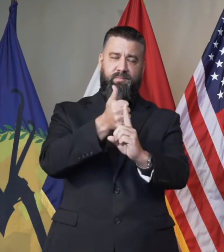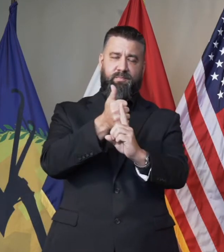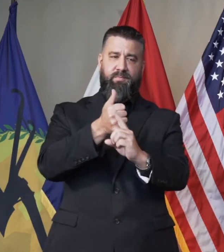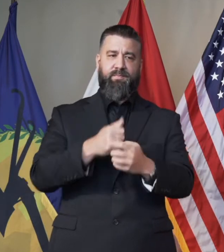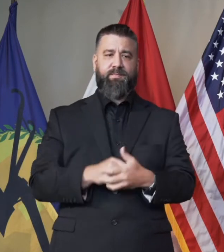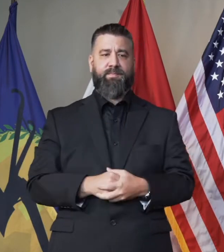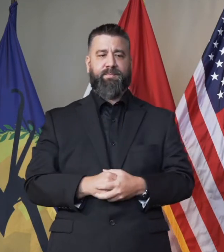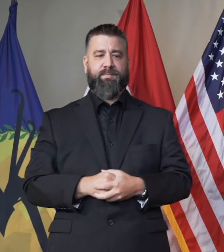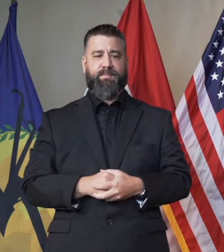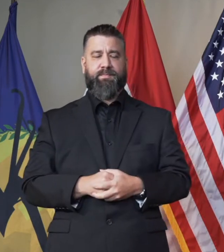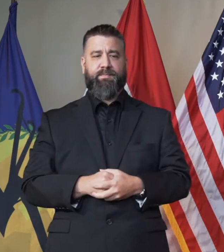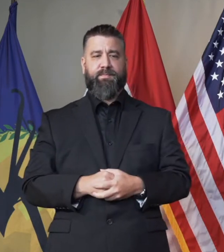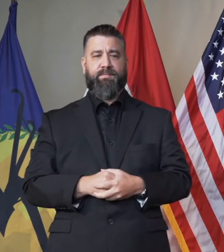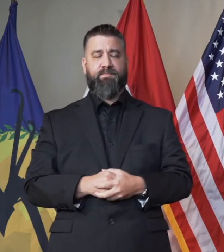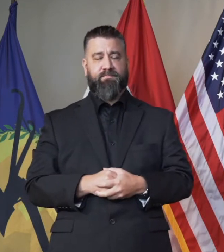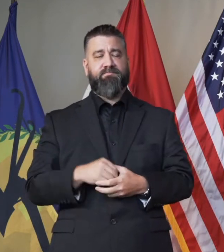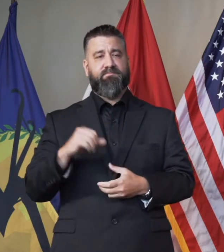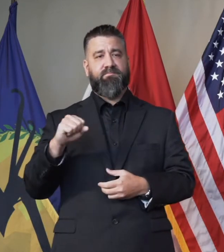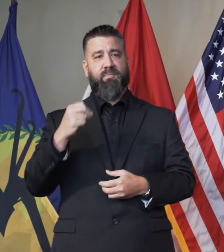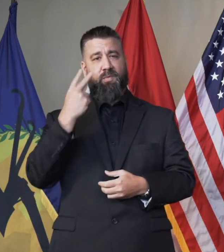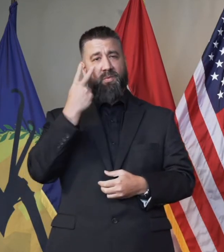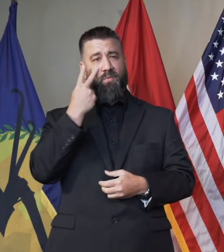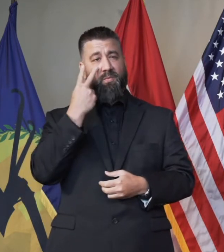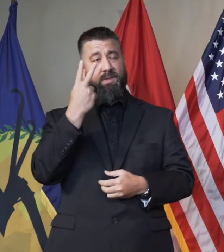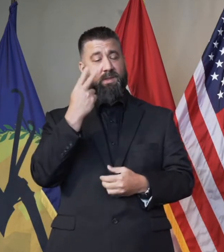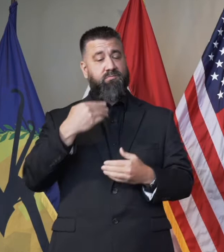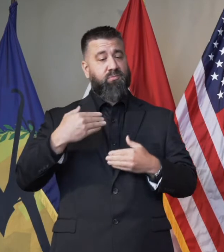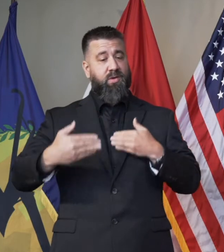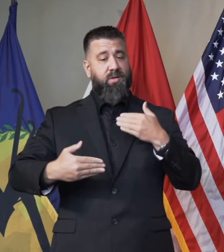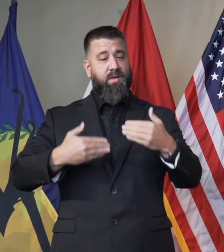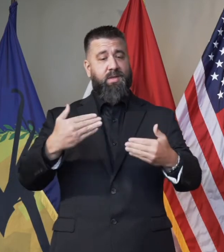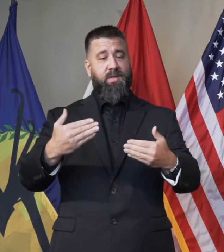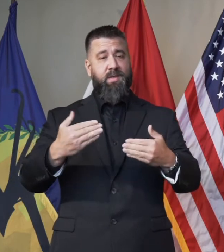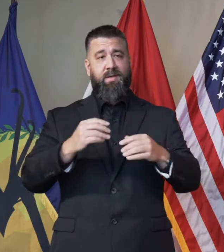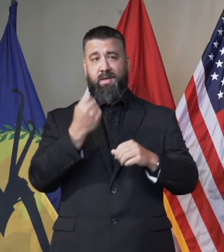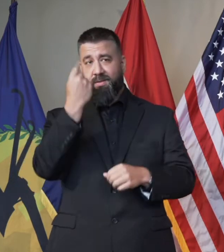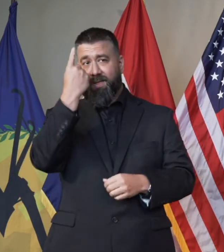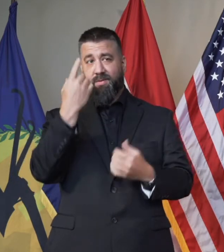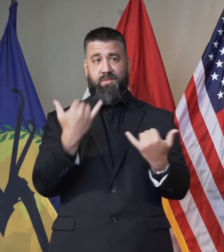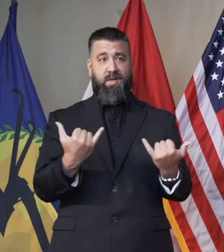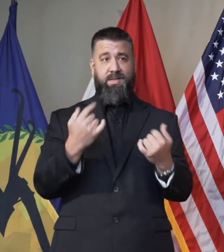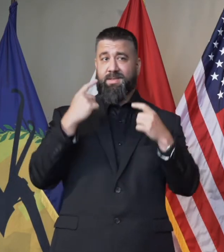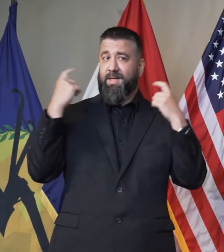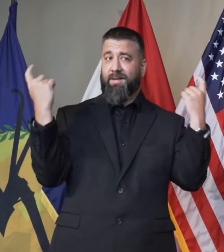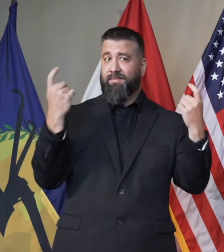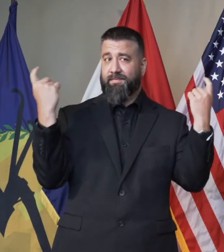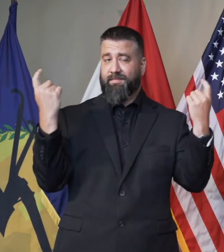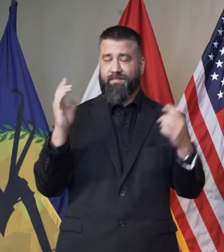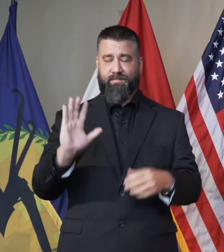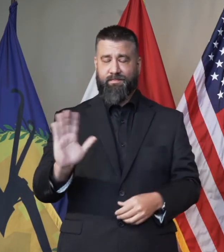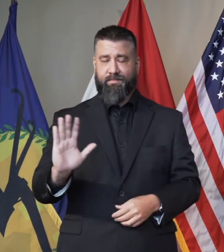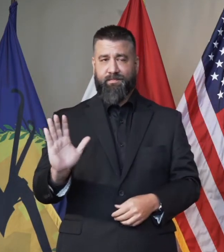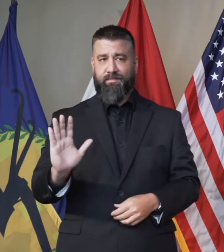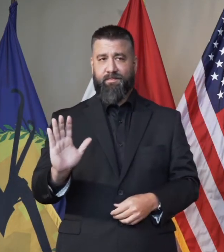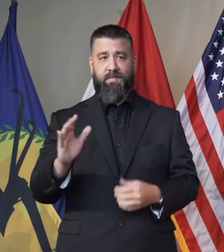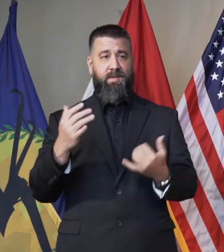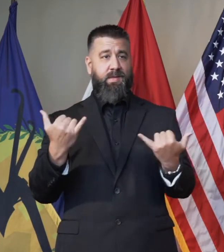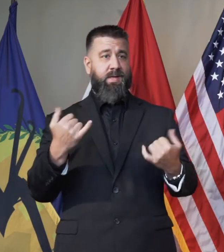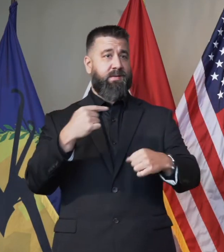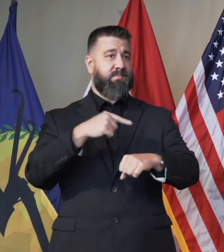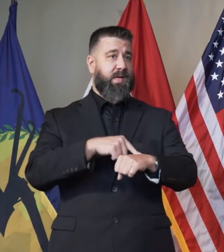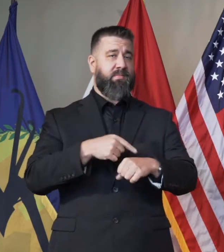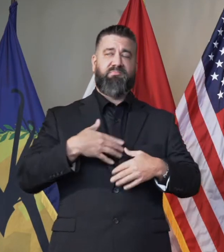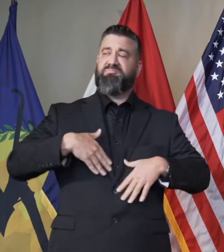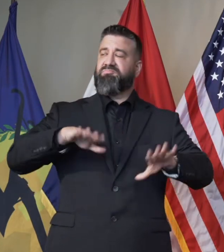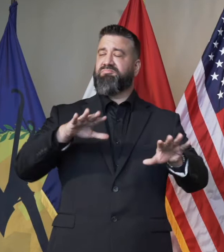But even as we see this progress, I must point out, this is not a celebration, and it's certainly not a time to let our guard